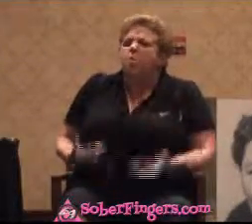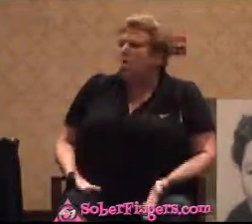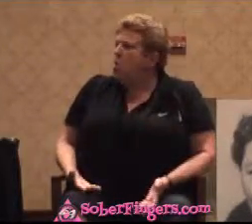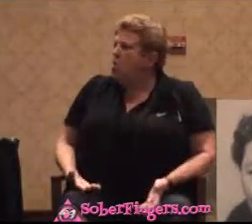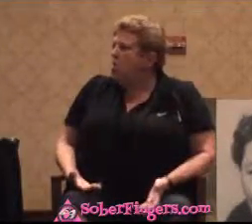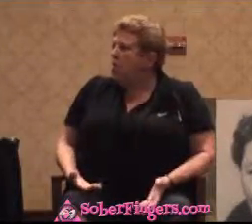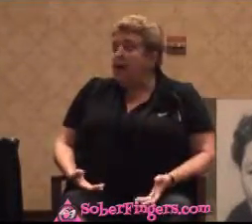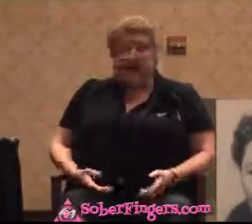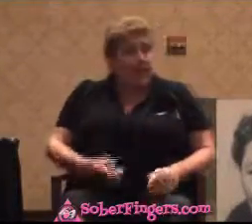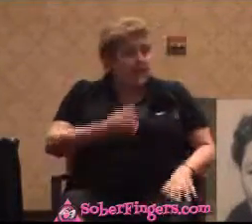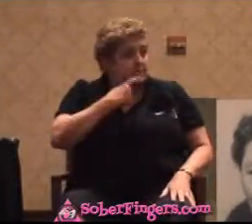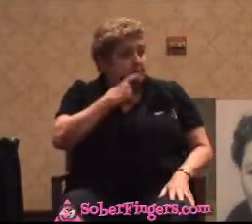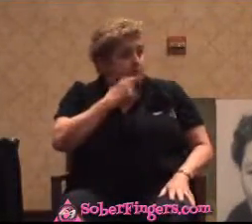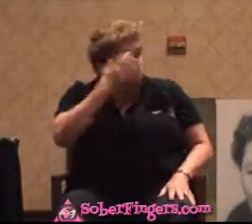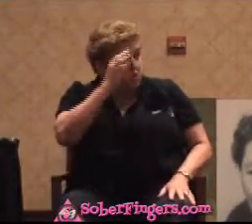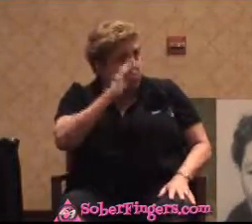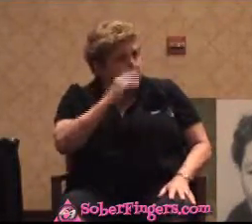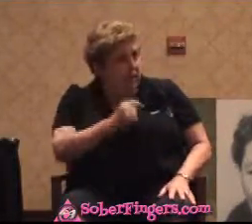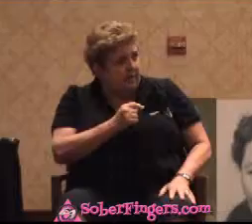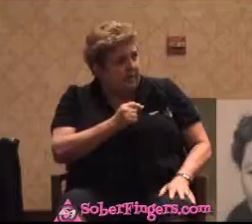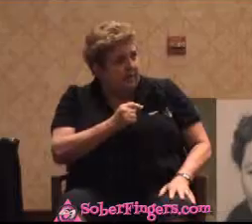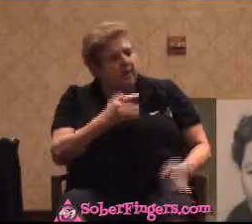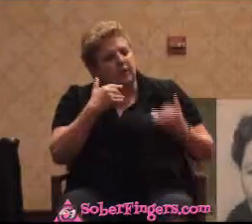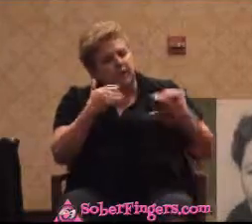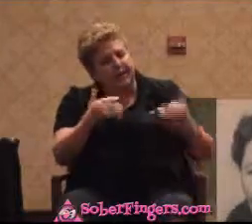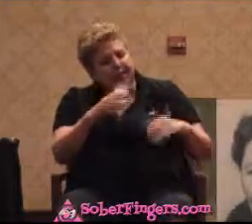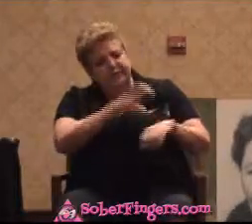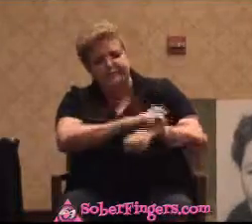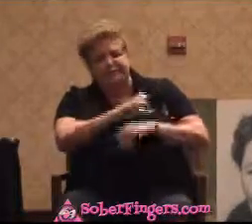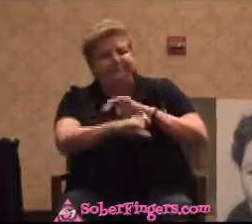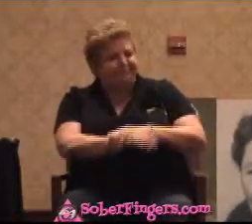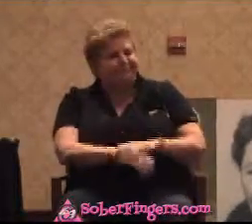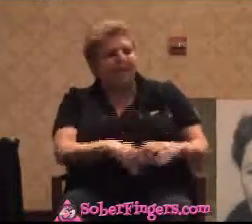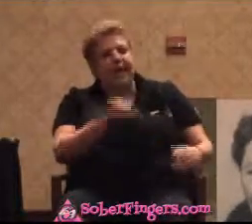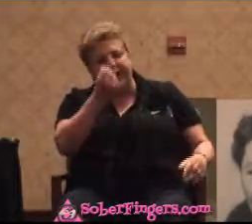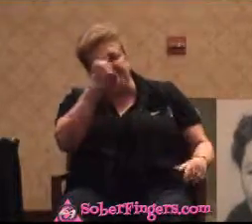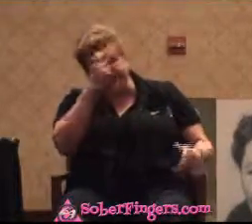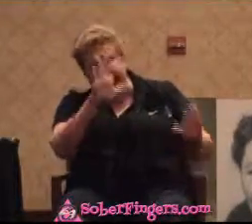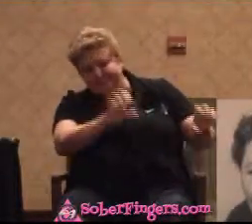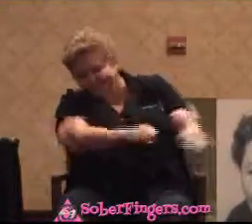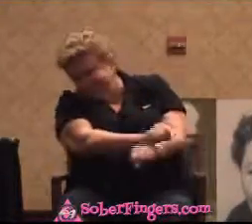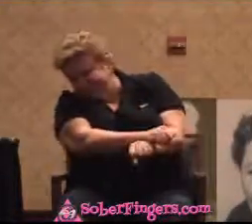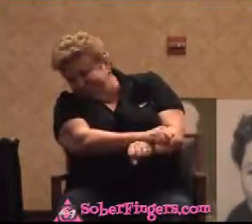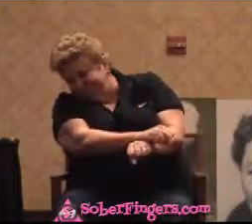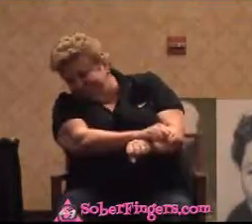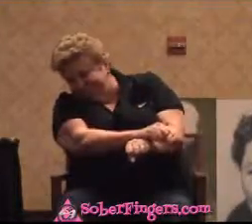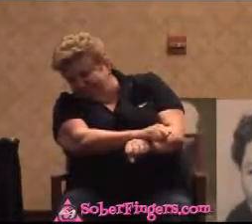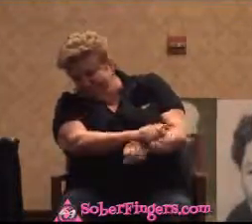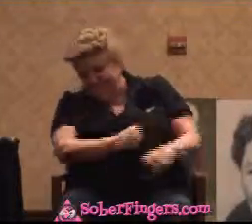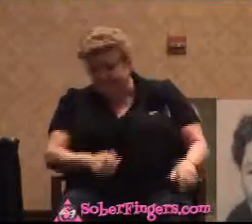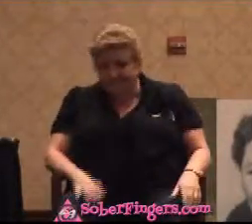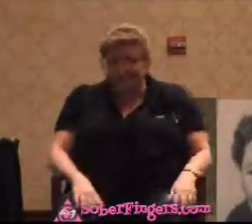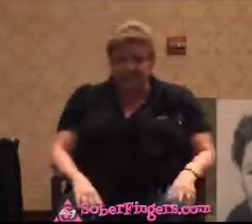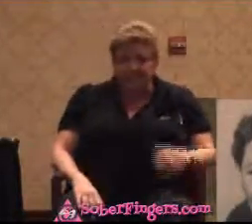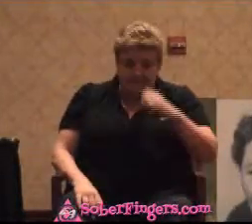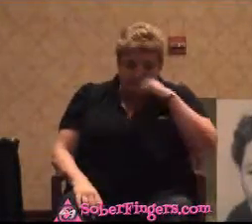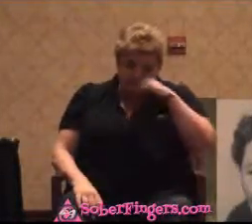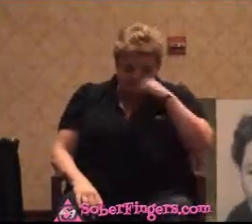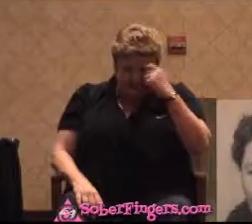said, you know what, officer, just go ahead and put the cuffs on me. I can see where this is going on. So then go ahead and take me to